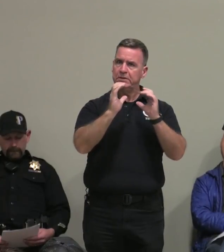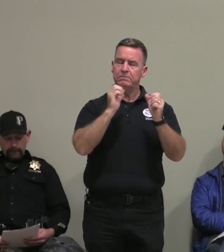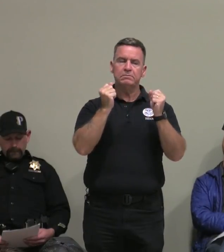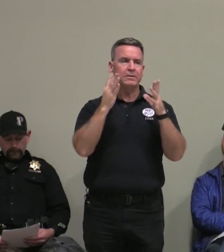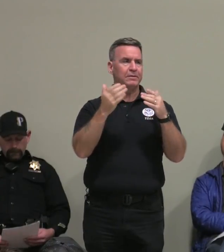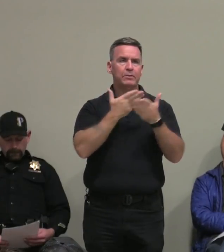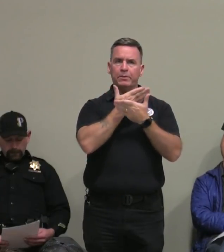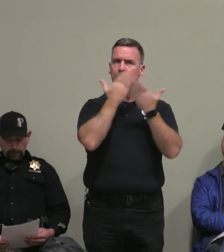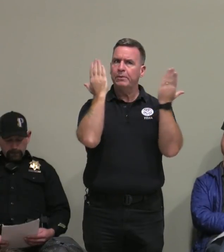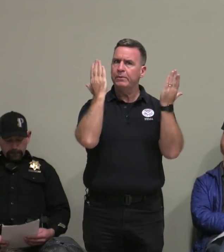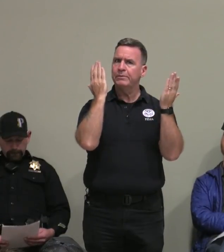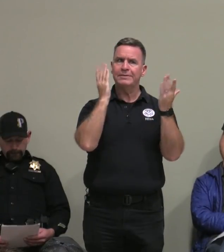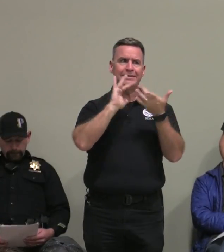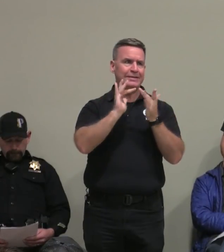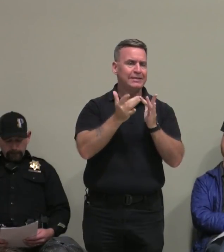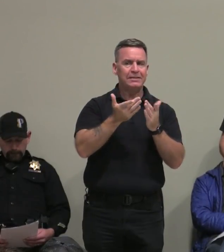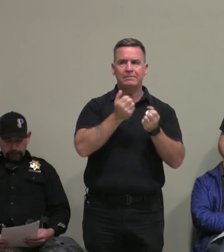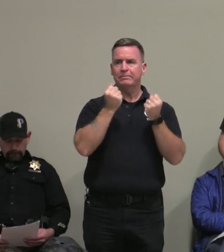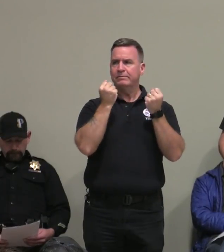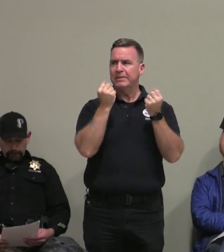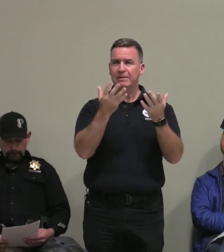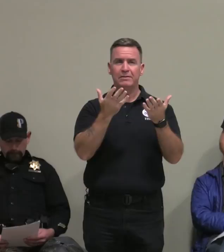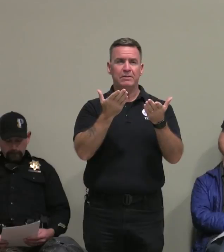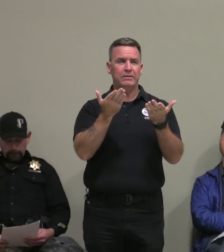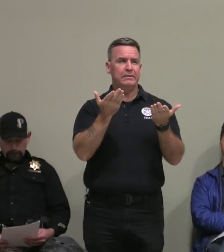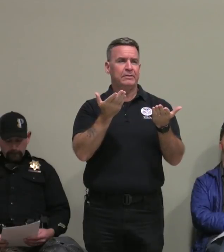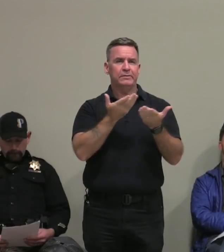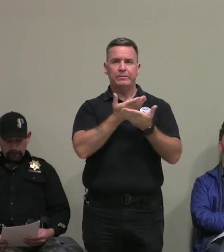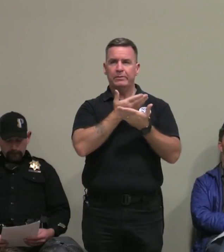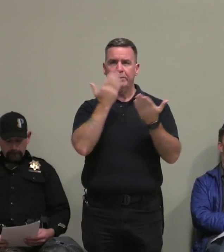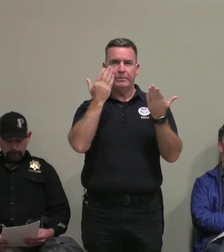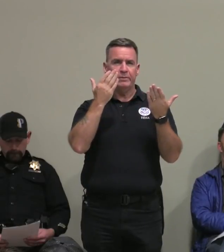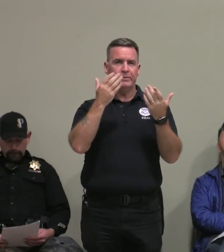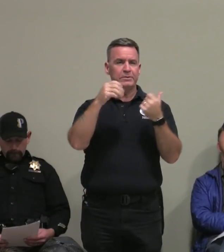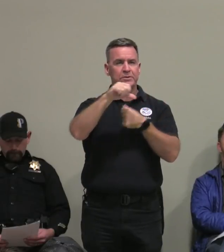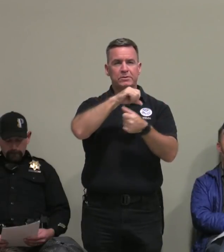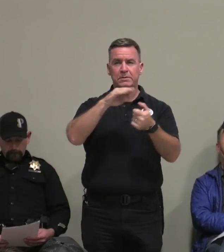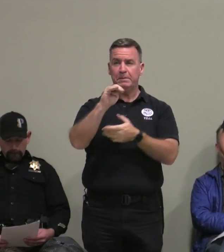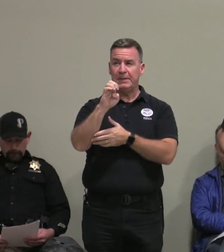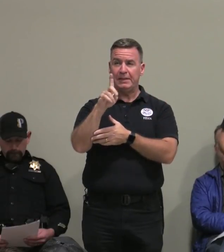people don't have access to the Internet. A lot of people don't have access to social media.